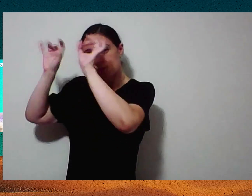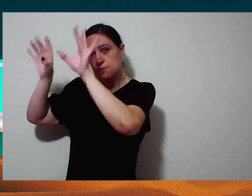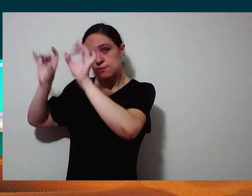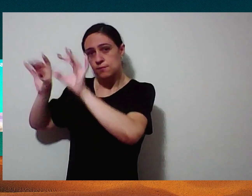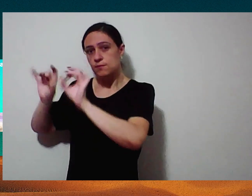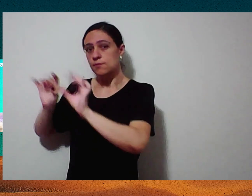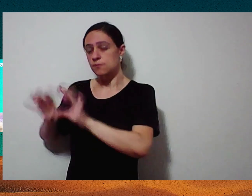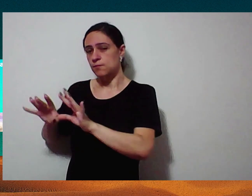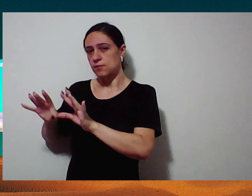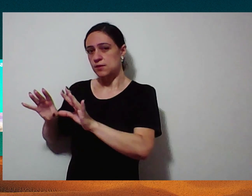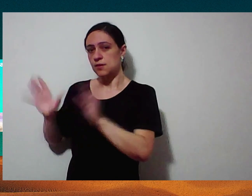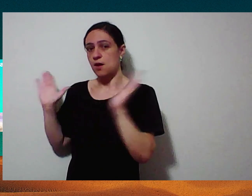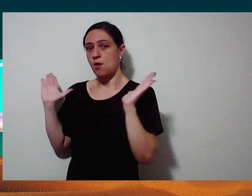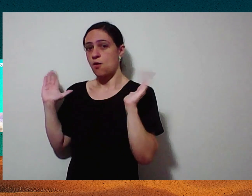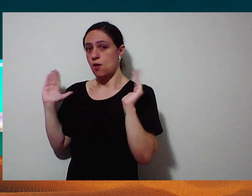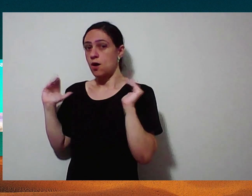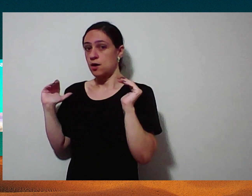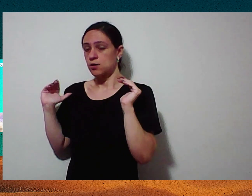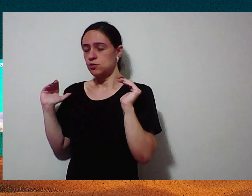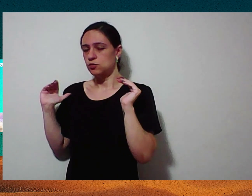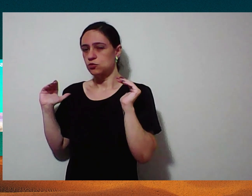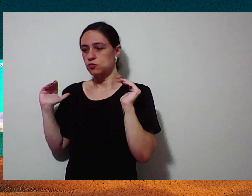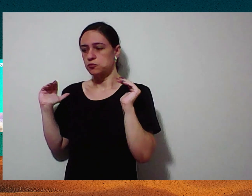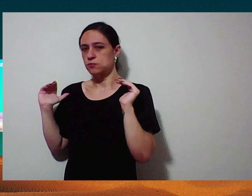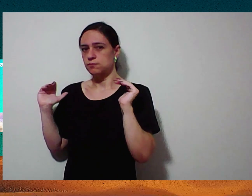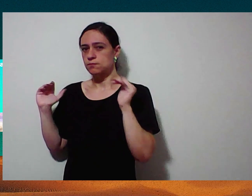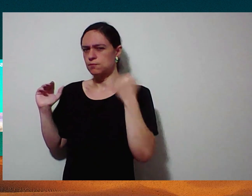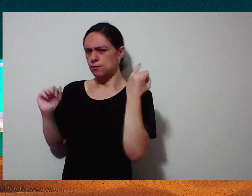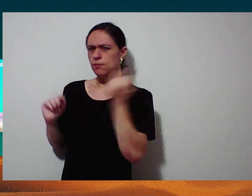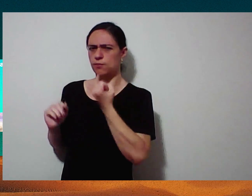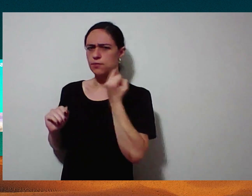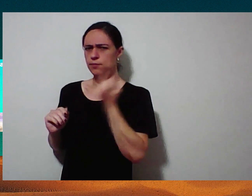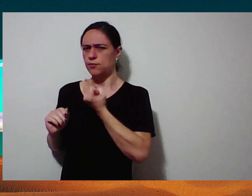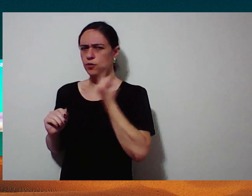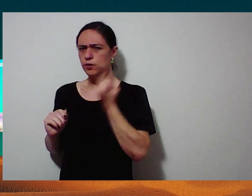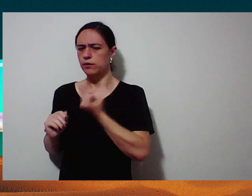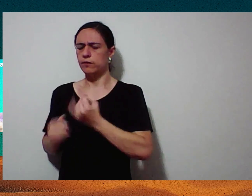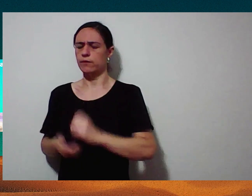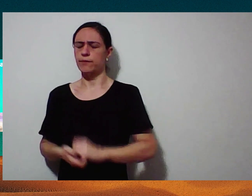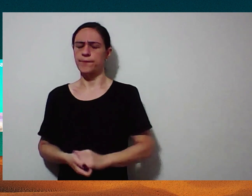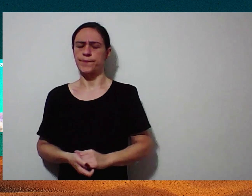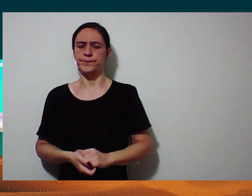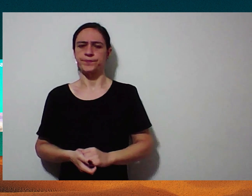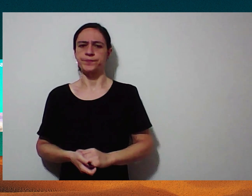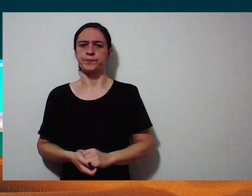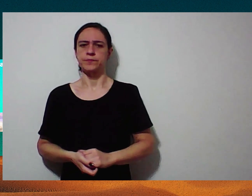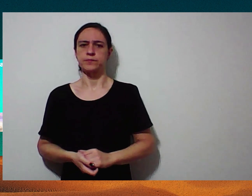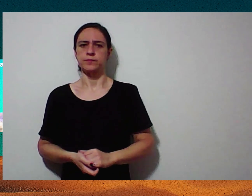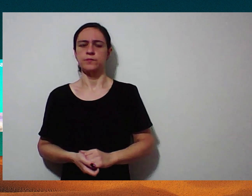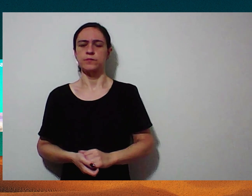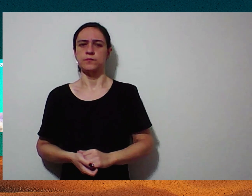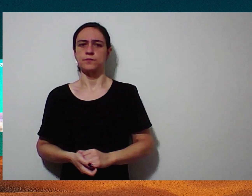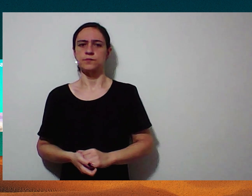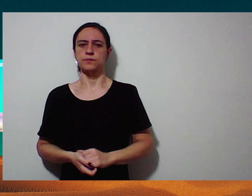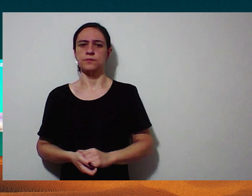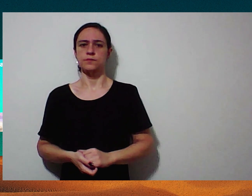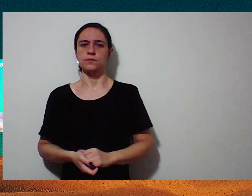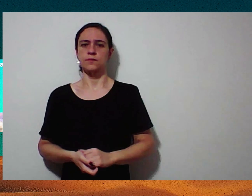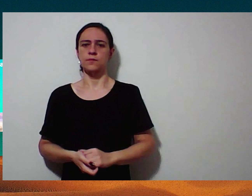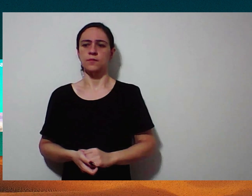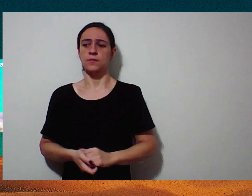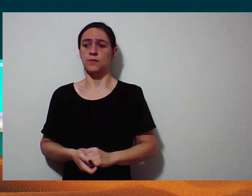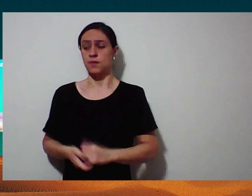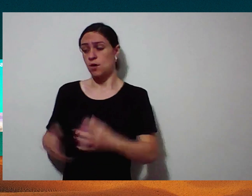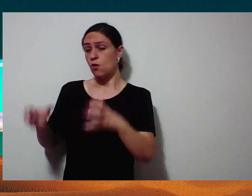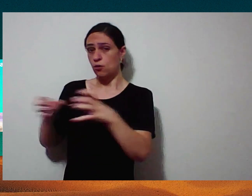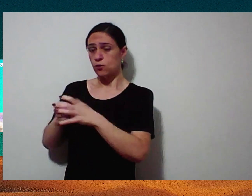querubins. He was part of the special group of angels who were called the cherub. Responsáveis para guardar a glória